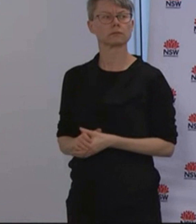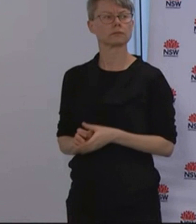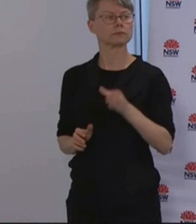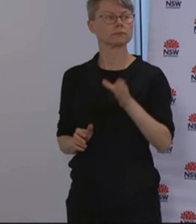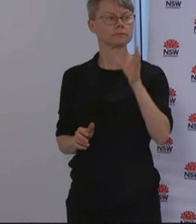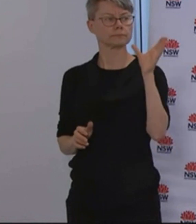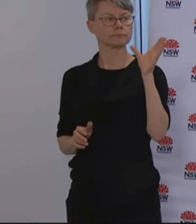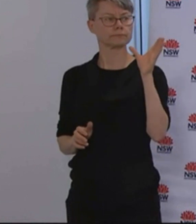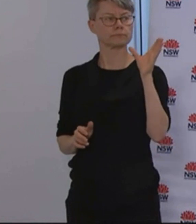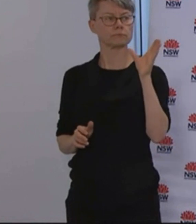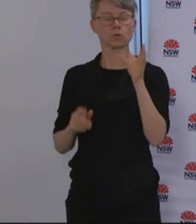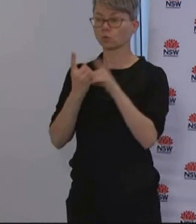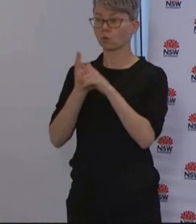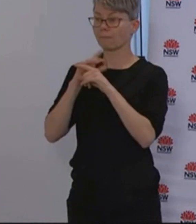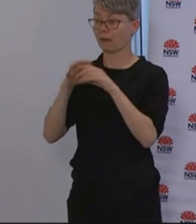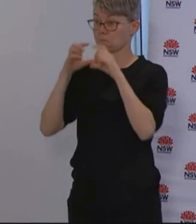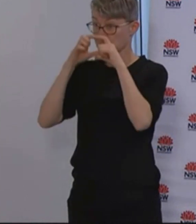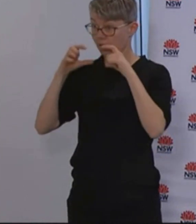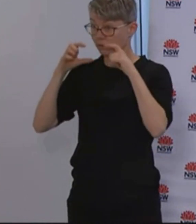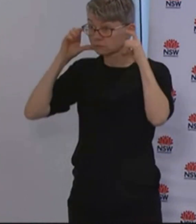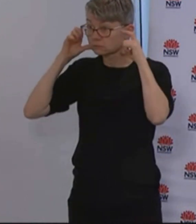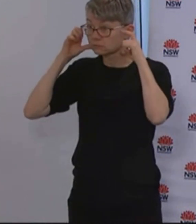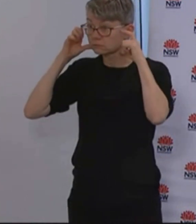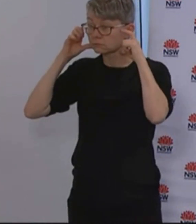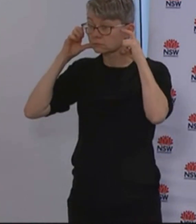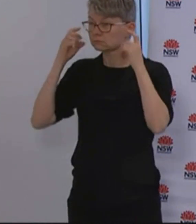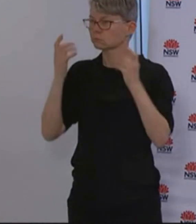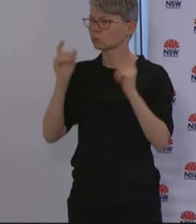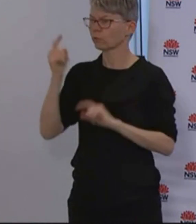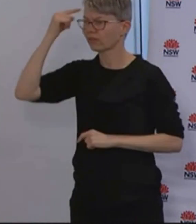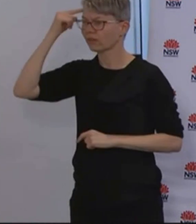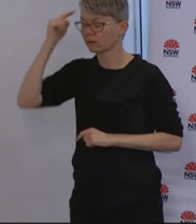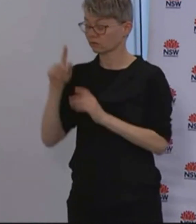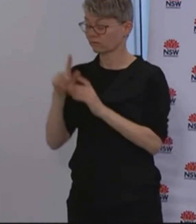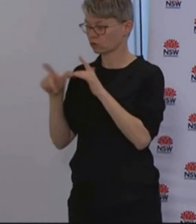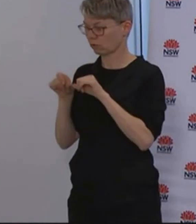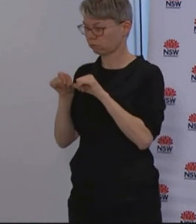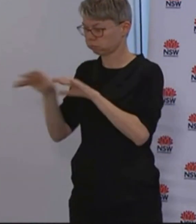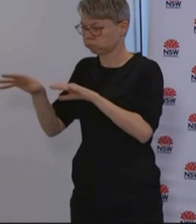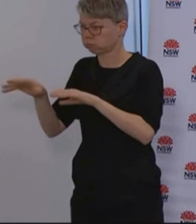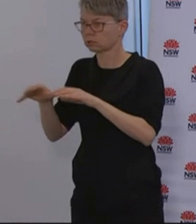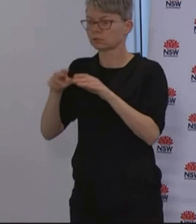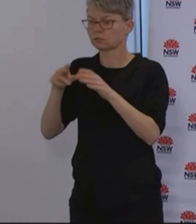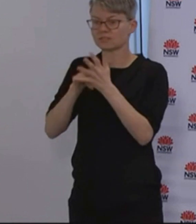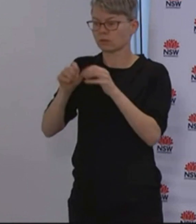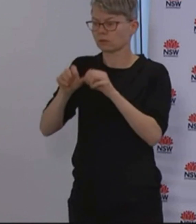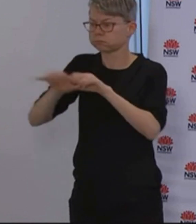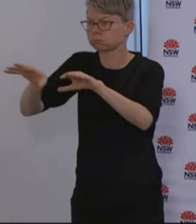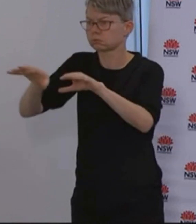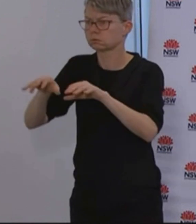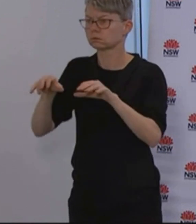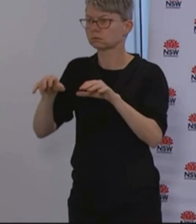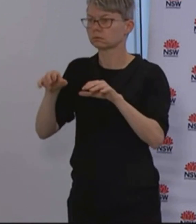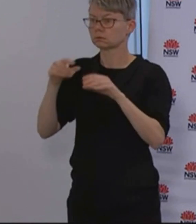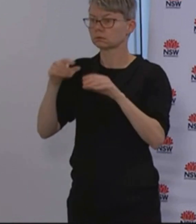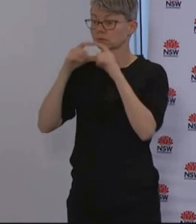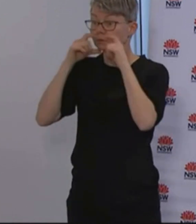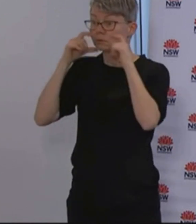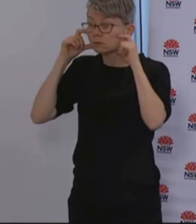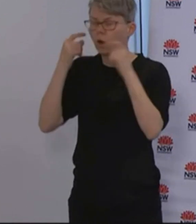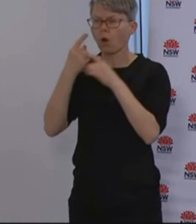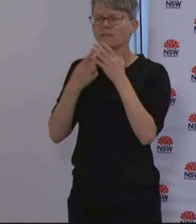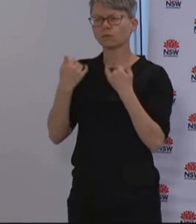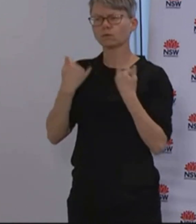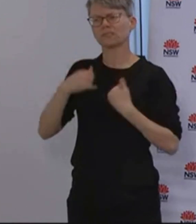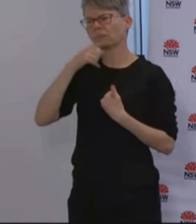advice on masks? So now, given the number of outbreaks in Victoria and also here, do you suggest that everyone should be wearing them, or is that only for people who are sick?